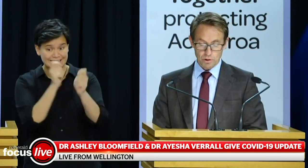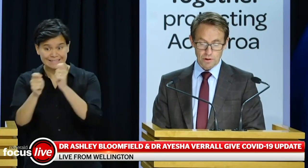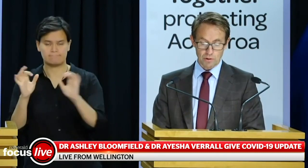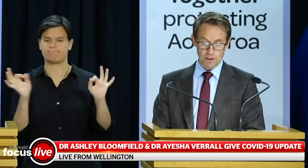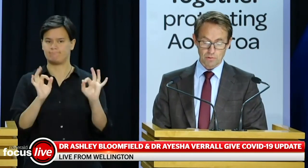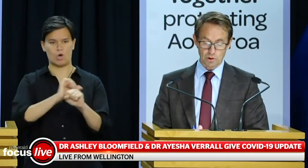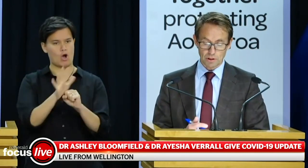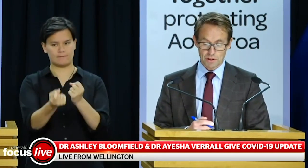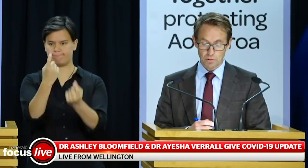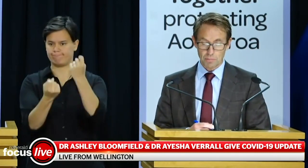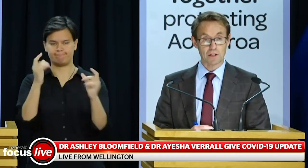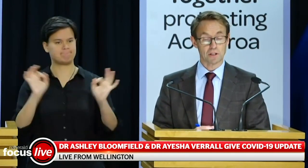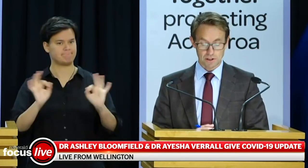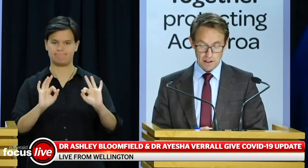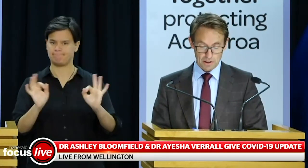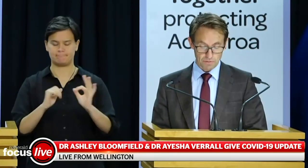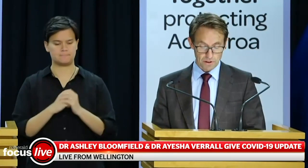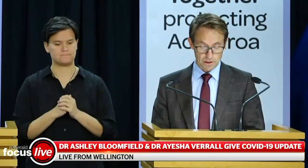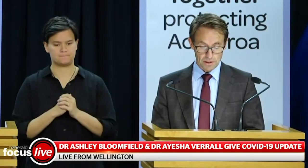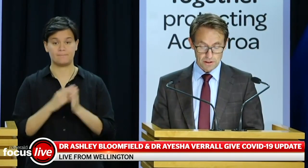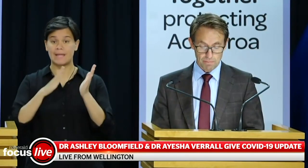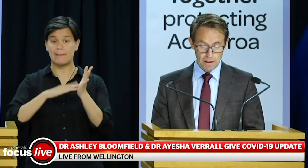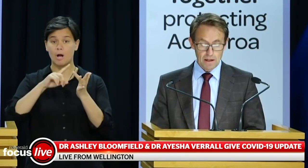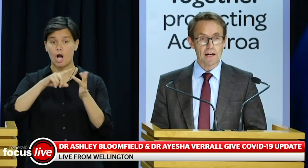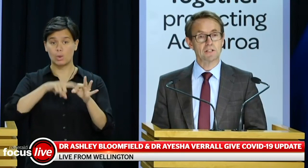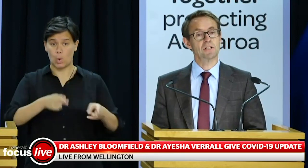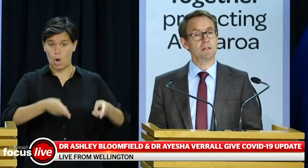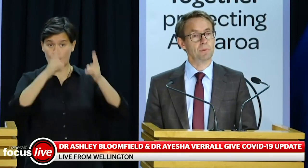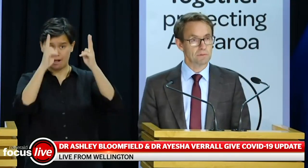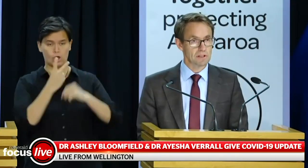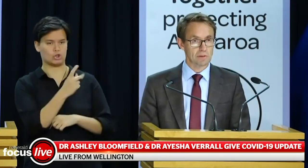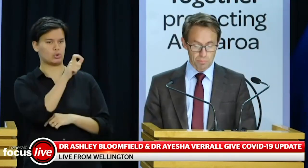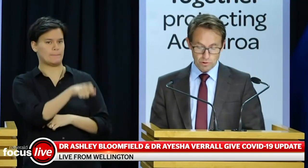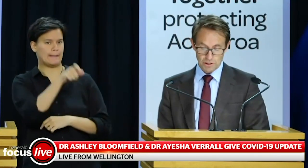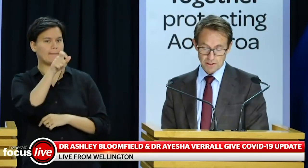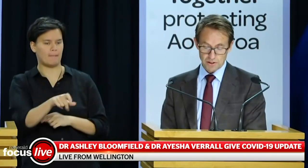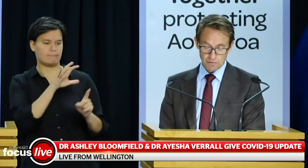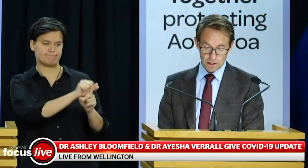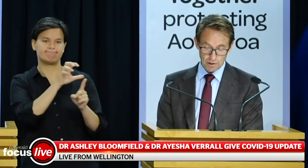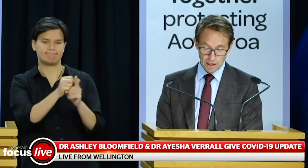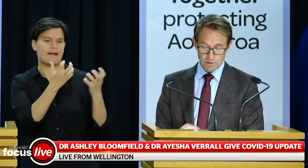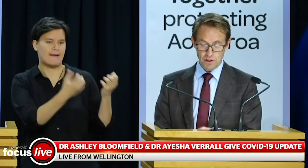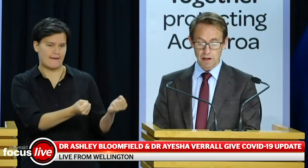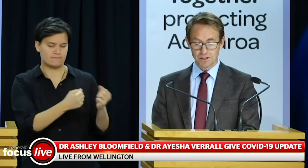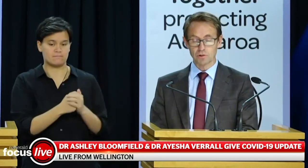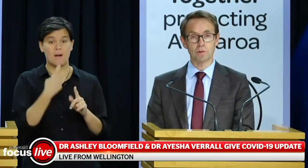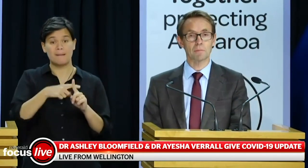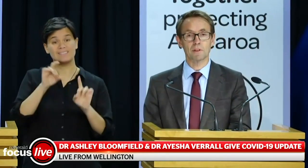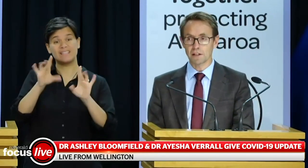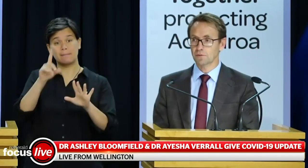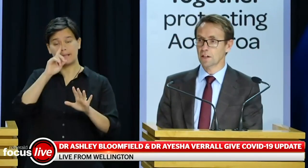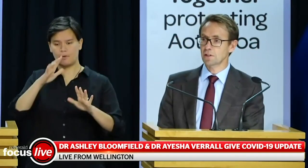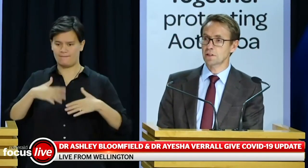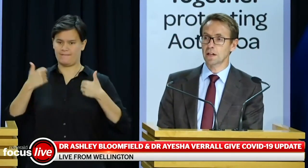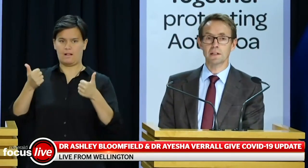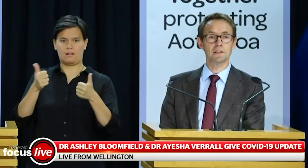to report in recent returnees who are in managed isolation facilities, and 10 previously reported cases have now recovered, so our total number